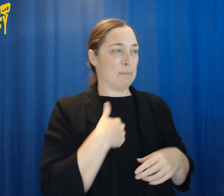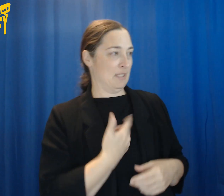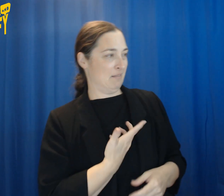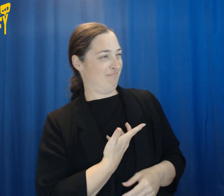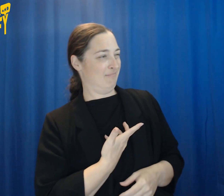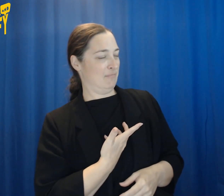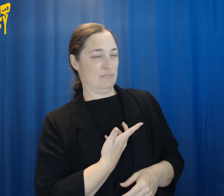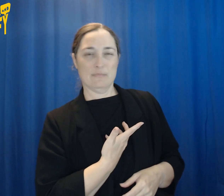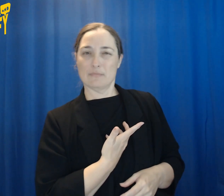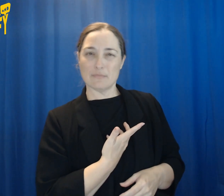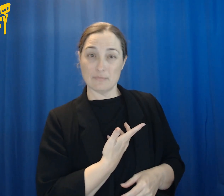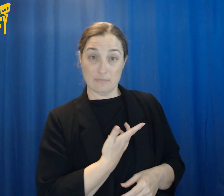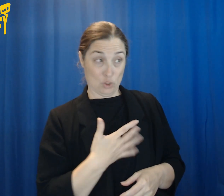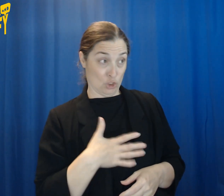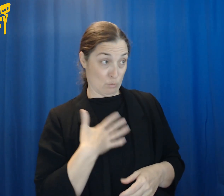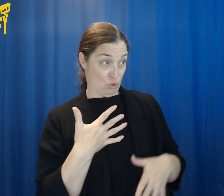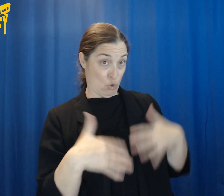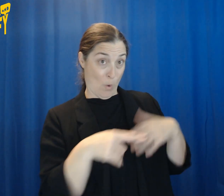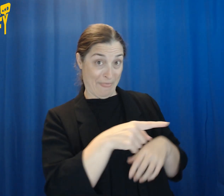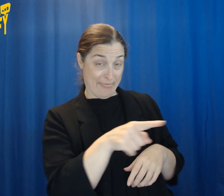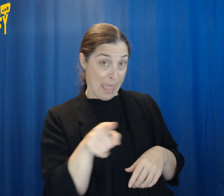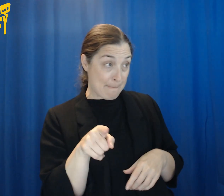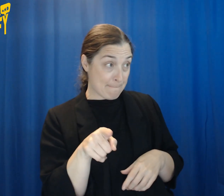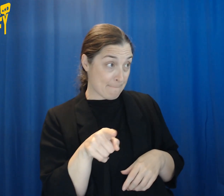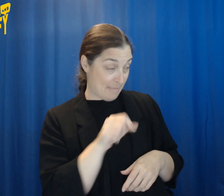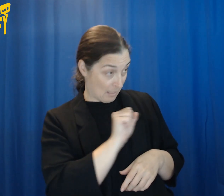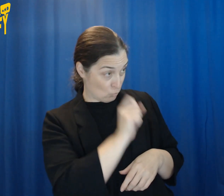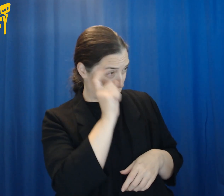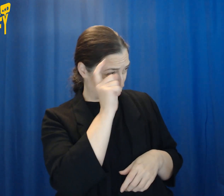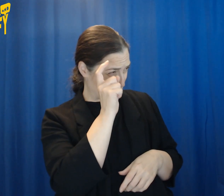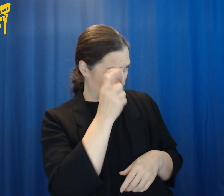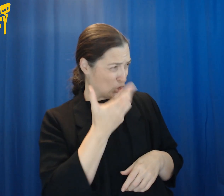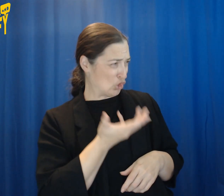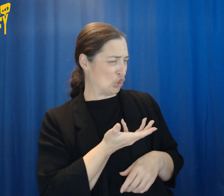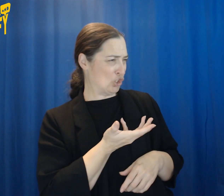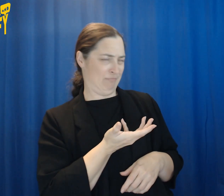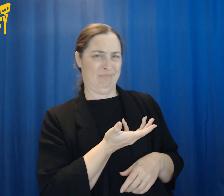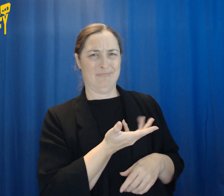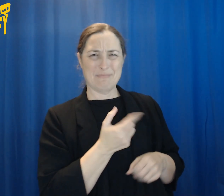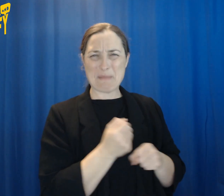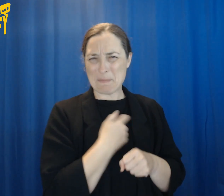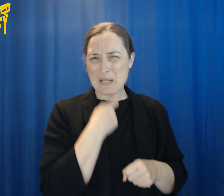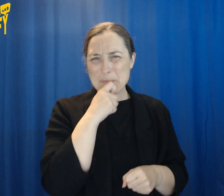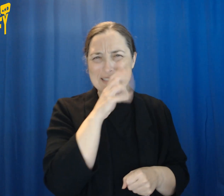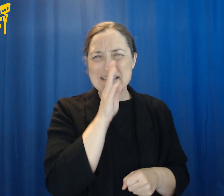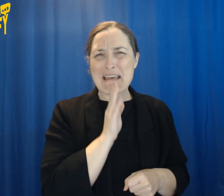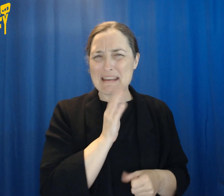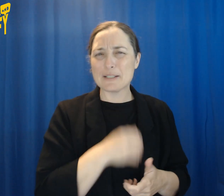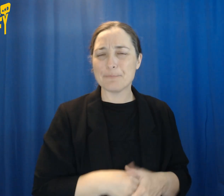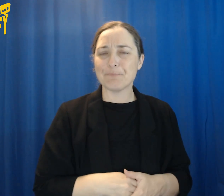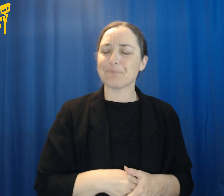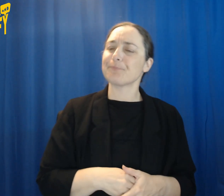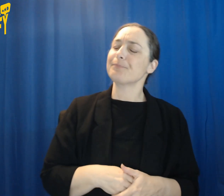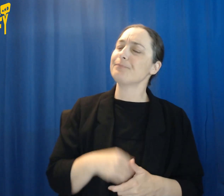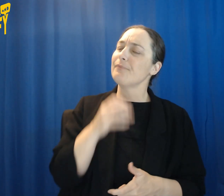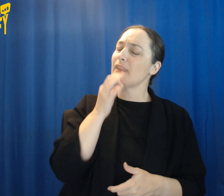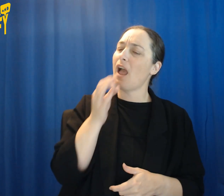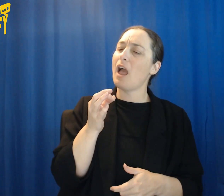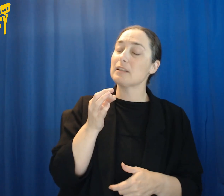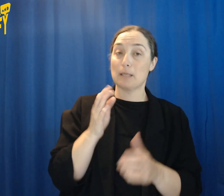you don't want it to hurt anybody. That was her biggest concern, and that really annoyed me, and it made me sad. What's your relationship with Mormonism